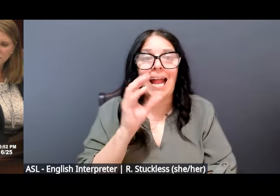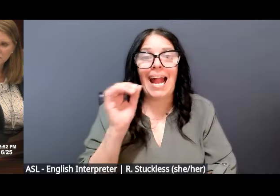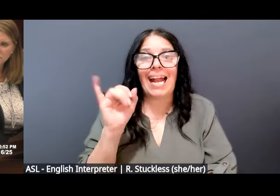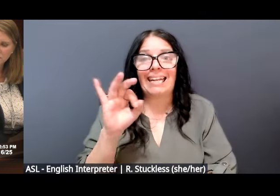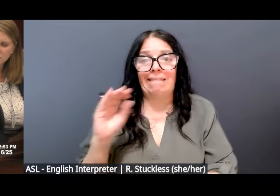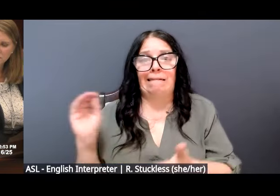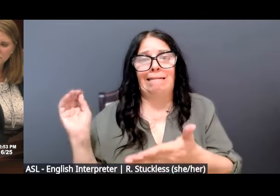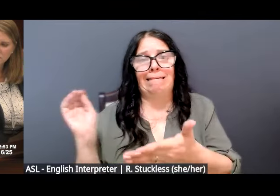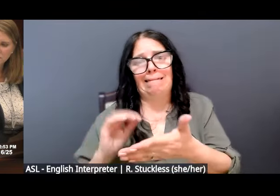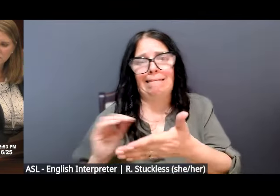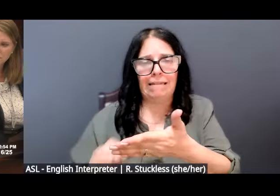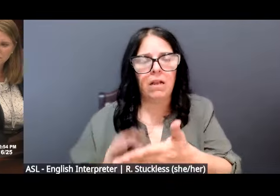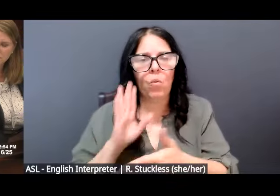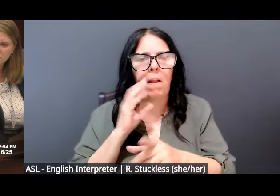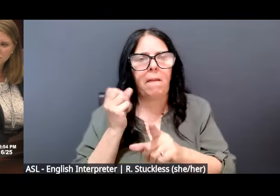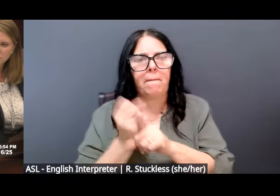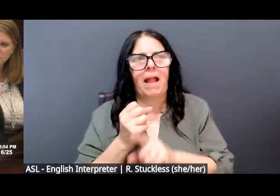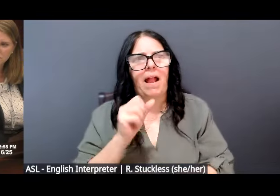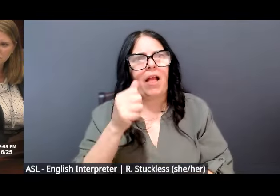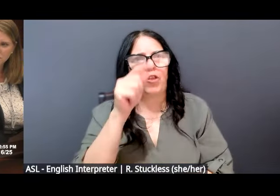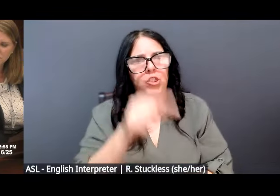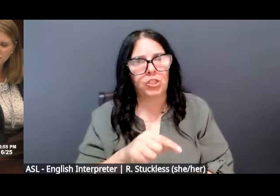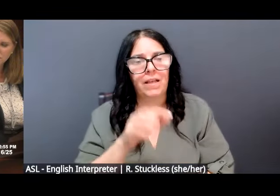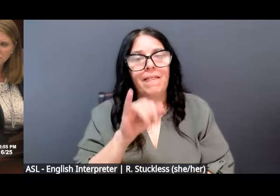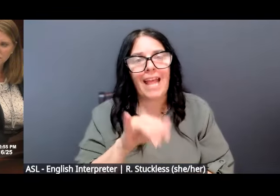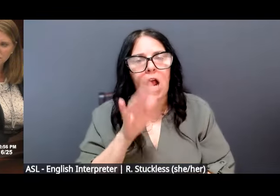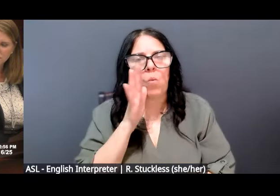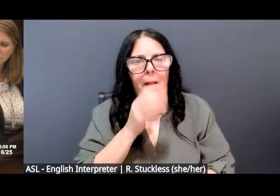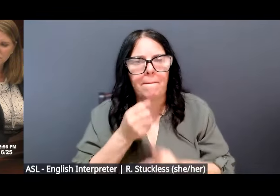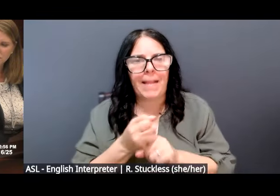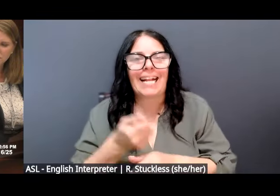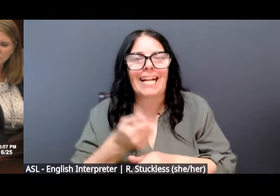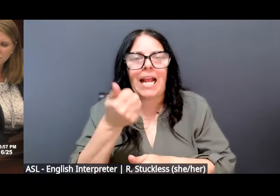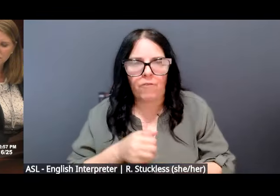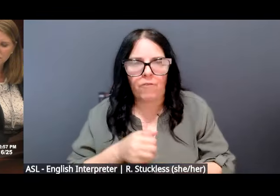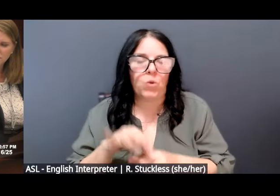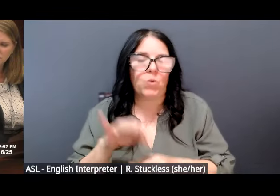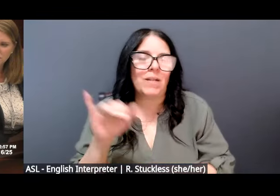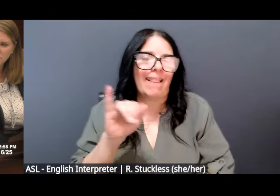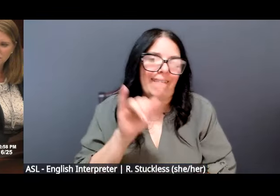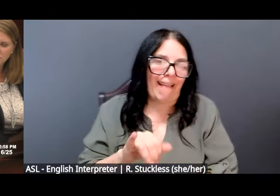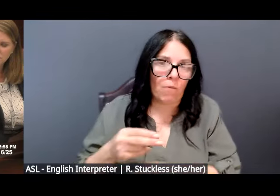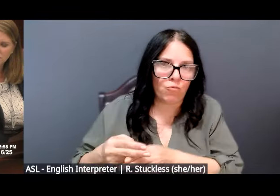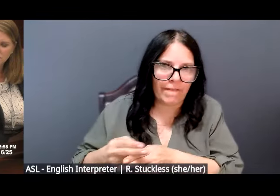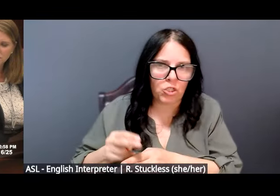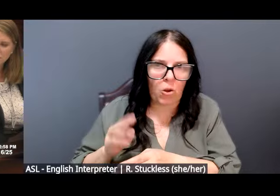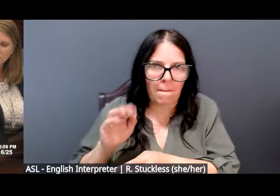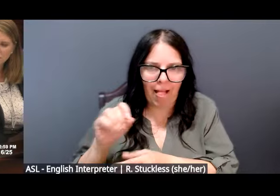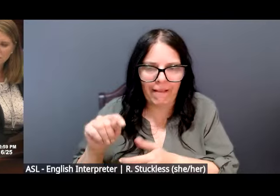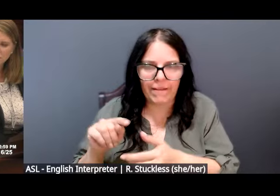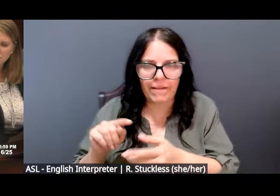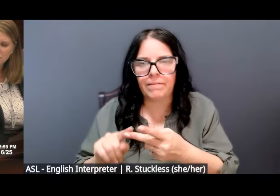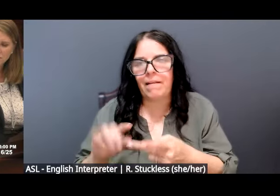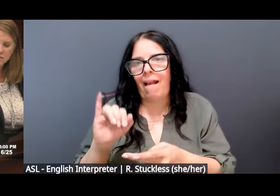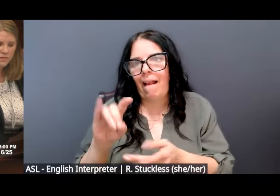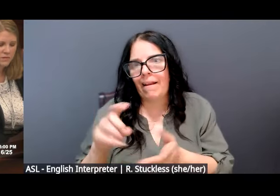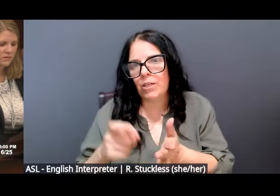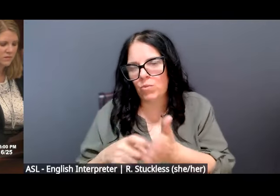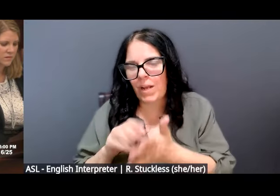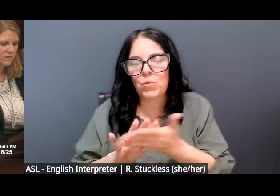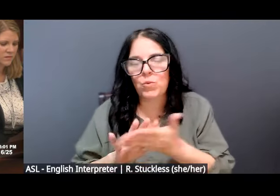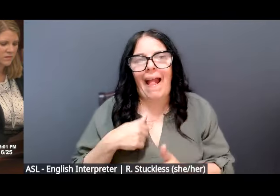impact every voter on a regular basis, such as this provisional ballot piece, the ID piece that are in this, things like that. So that's really